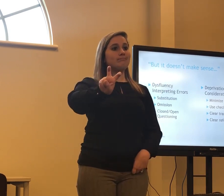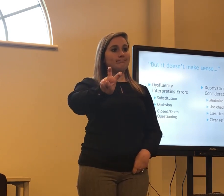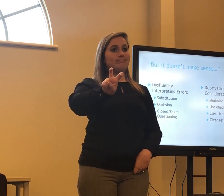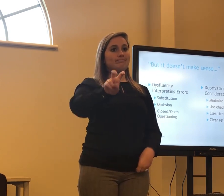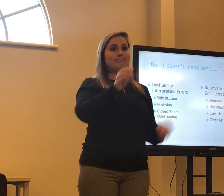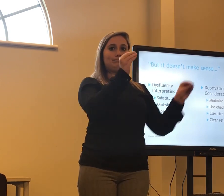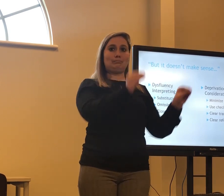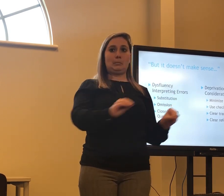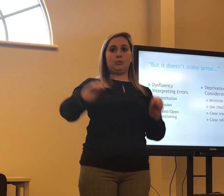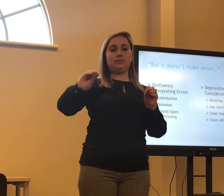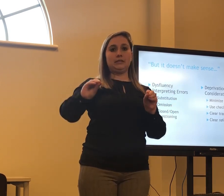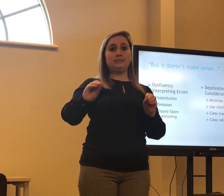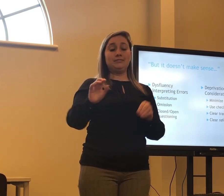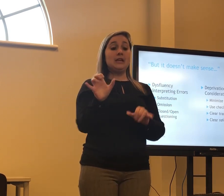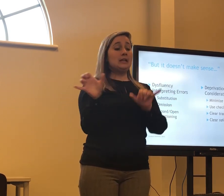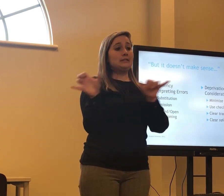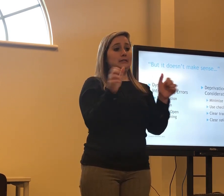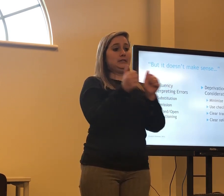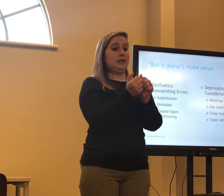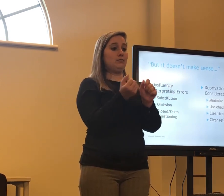referencing. You have to let them know who's talking.